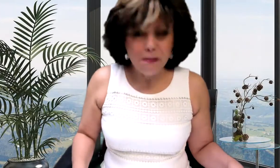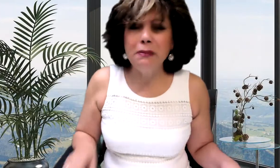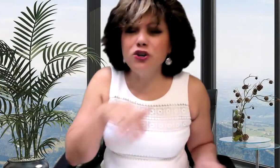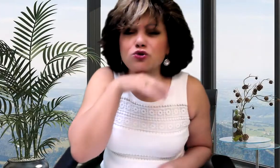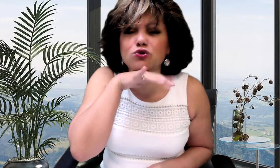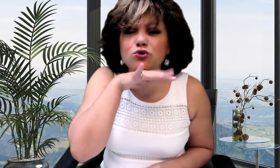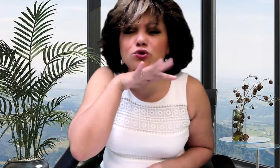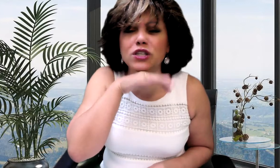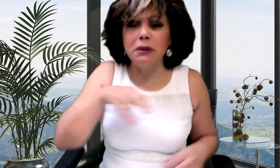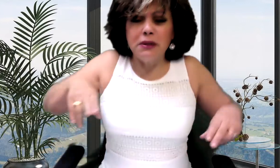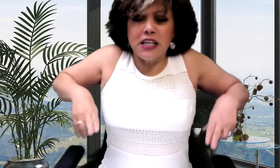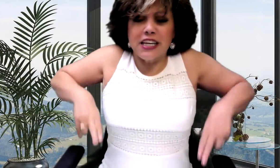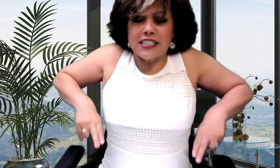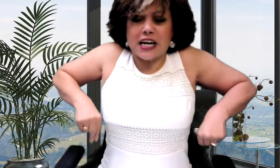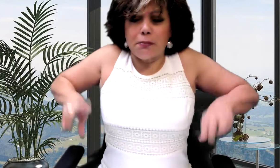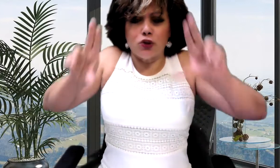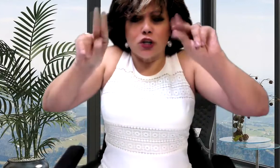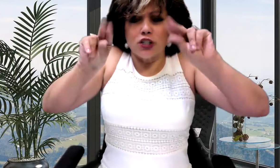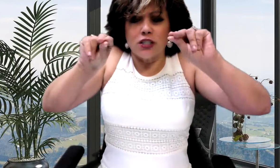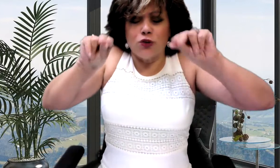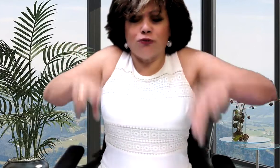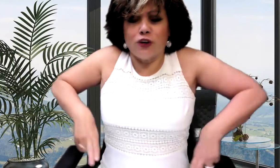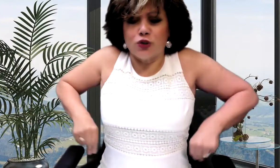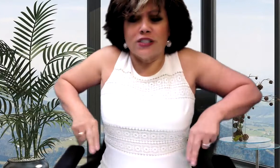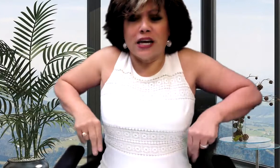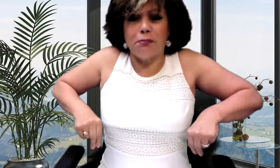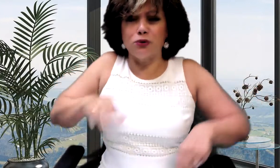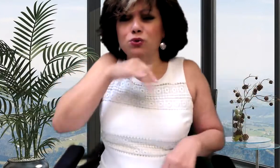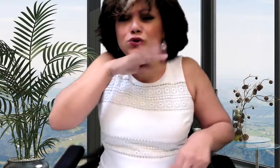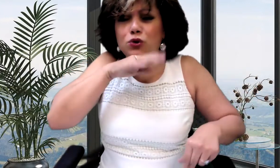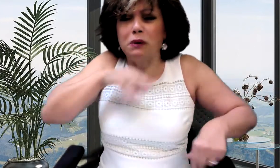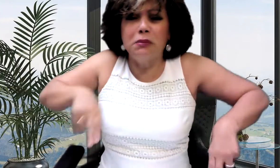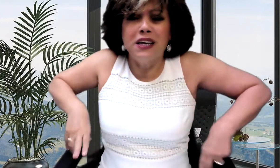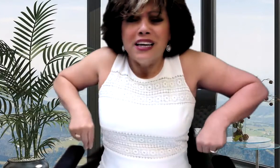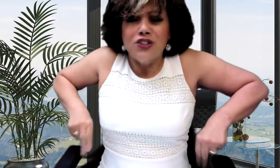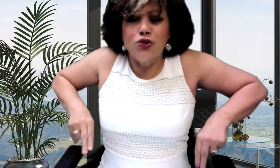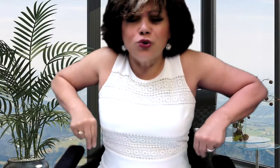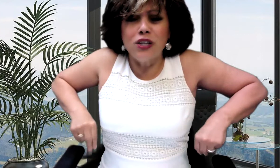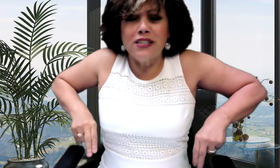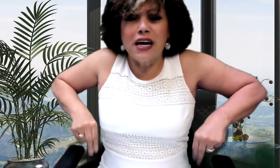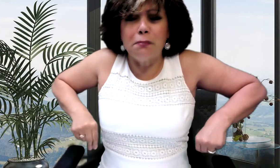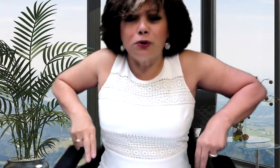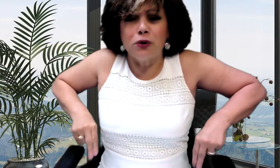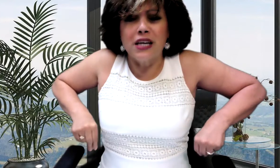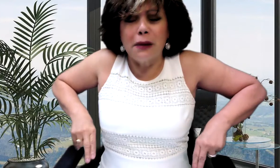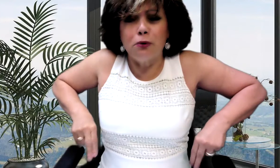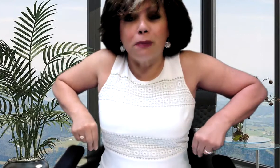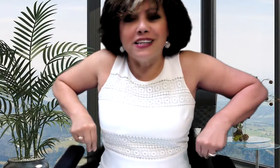Maybe they're dirty. Maybe they need a diaper change. These two fingers, diaper, sucio, maybe dirty diaper,